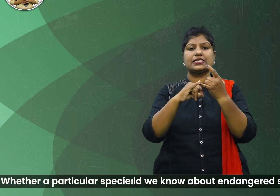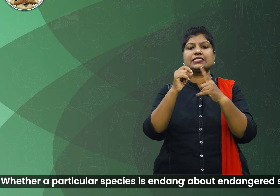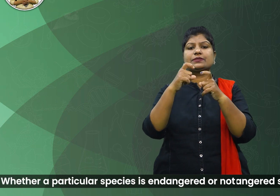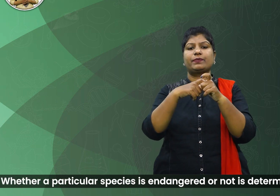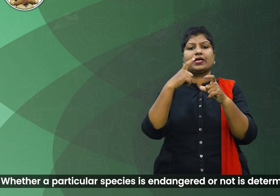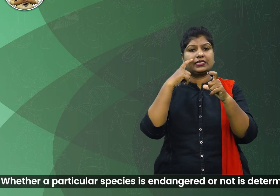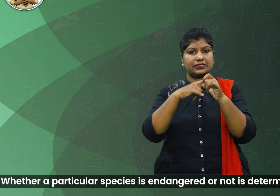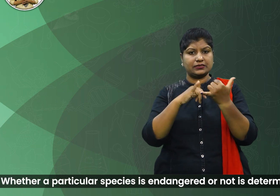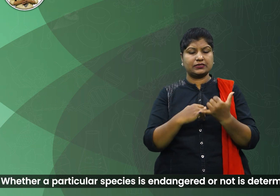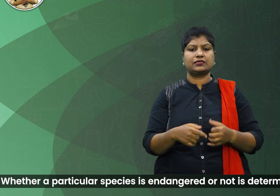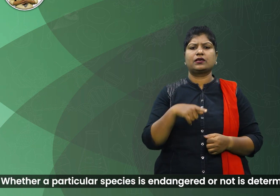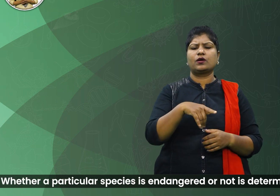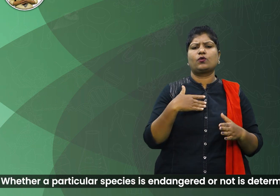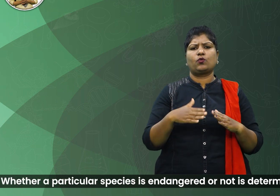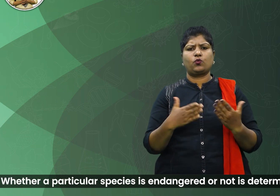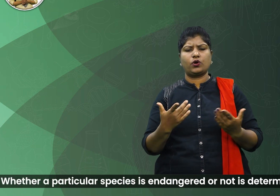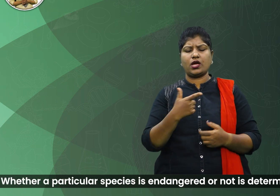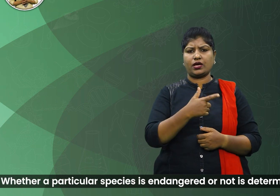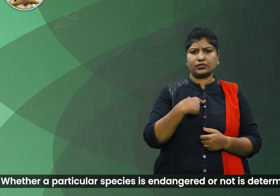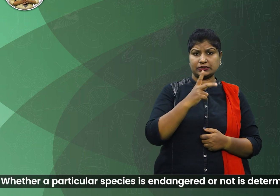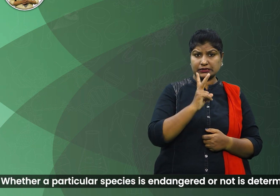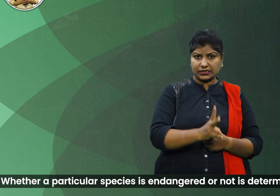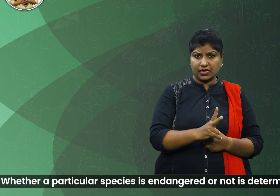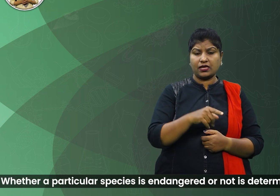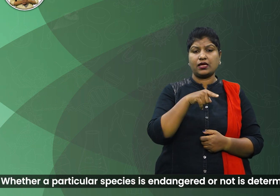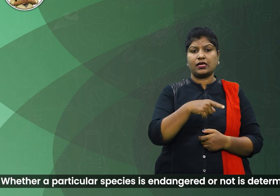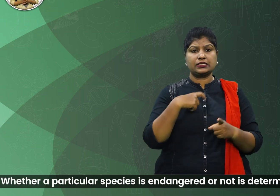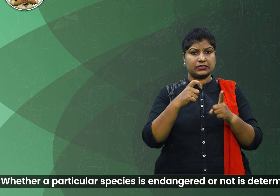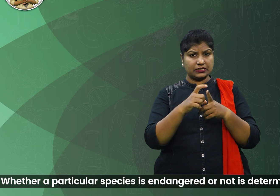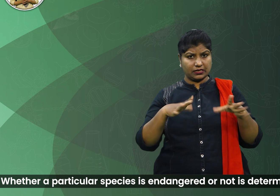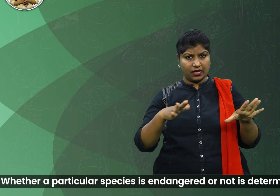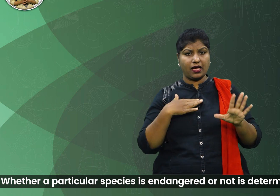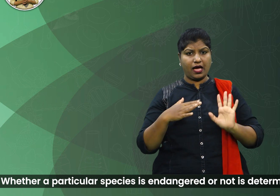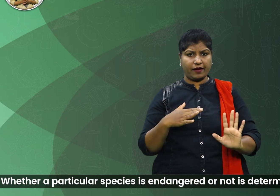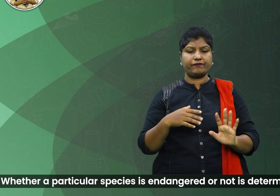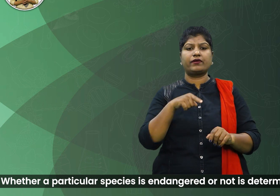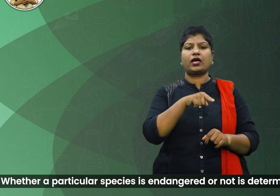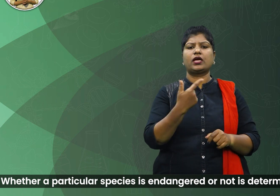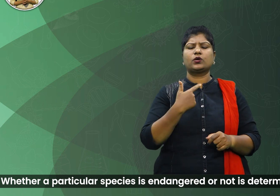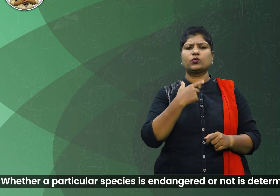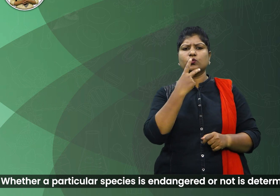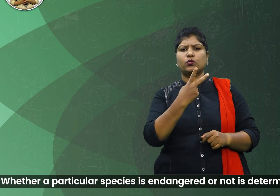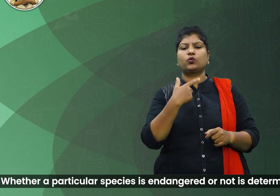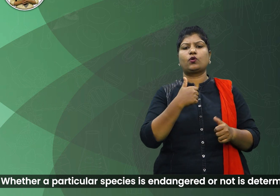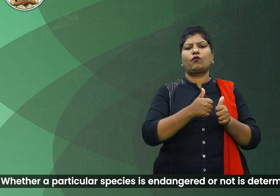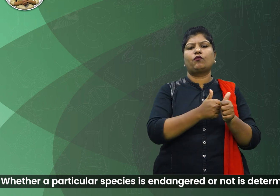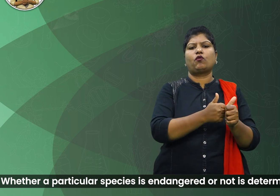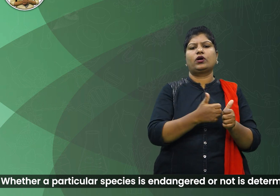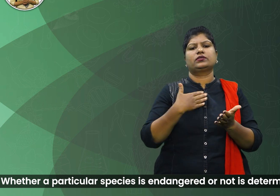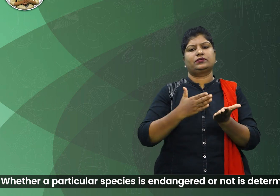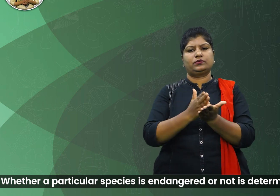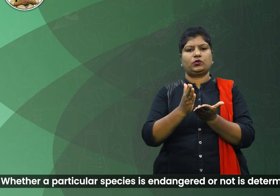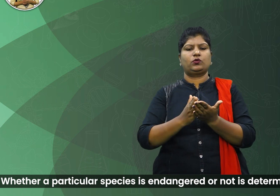Whether a particular species is endangered or not is determined by the following ways.